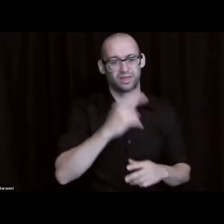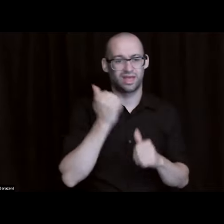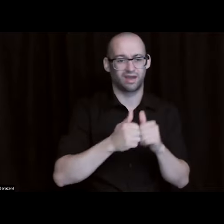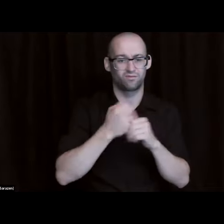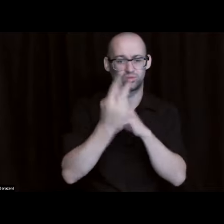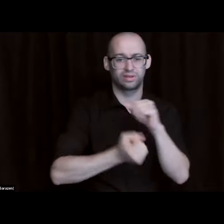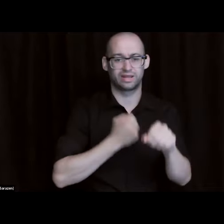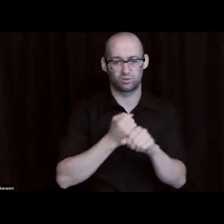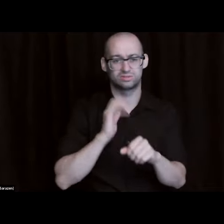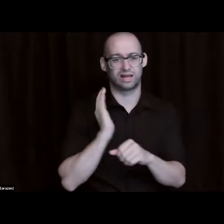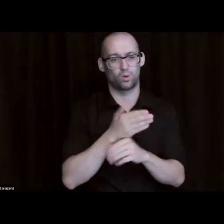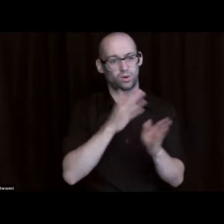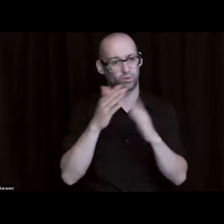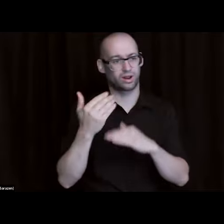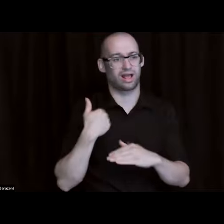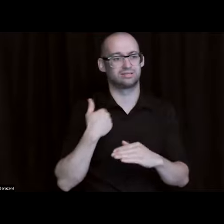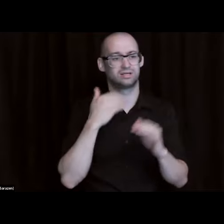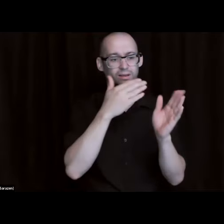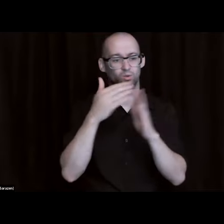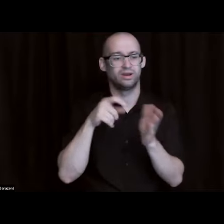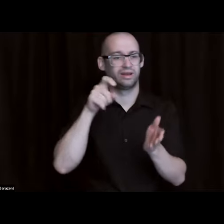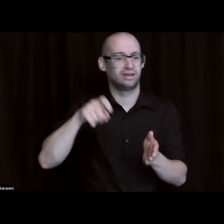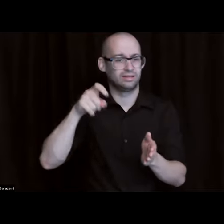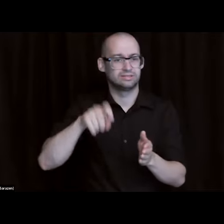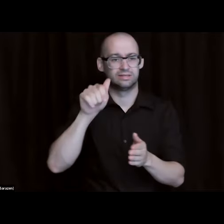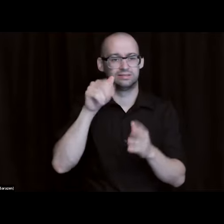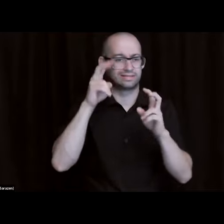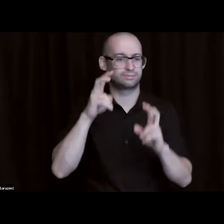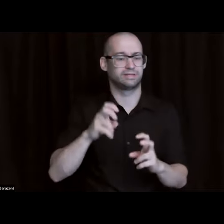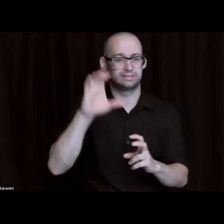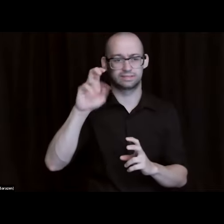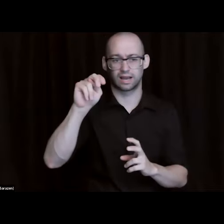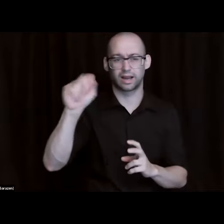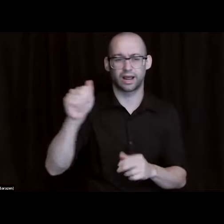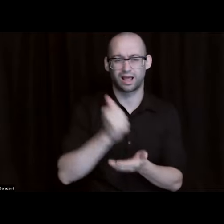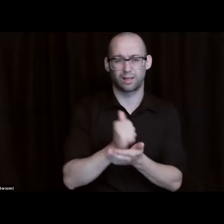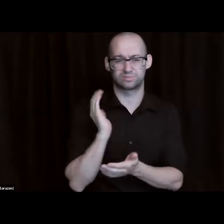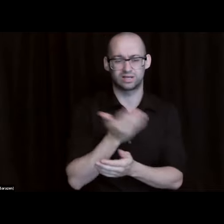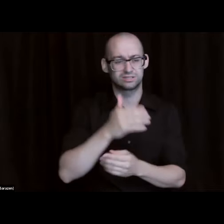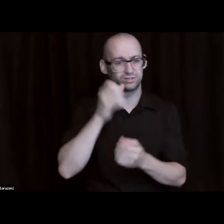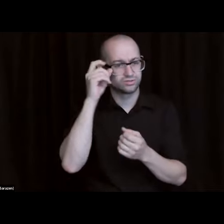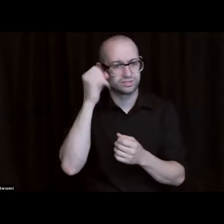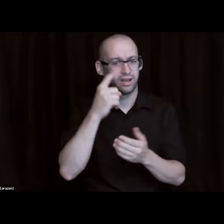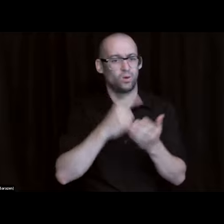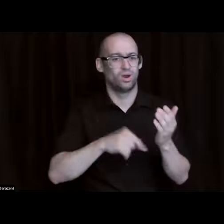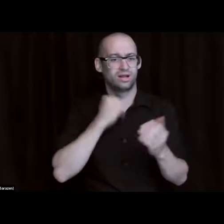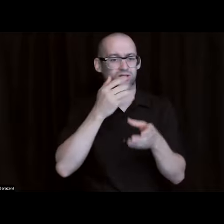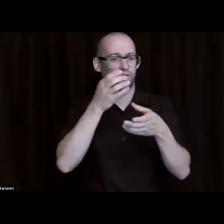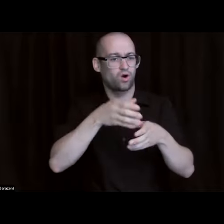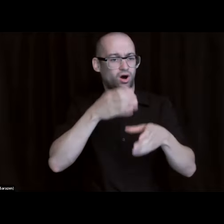conducts a community needs assessment, also called the CNA, to help us understand the causes and conditions of poverty.